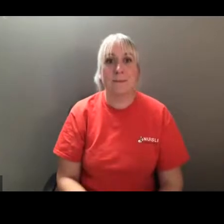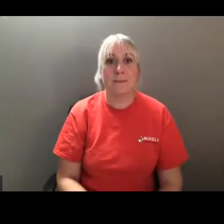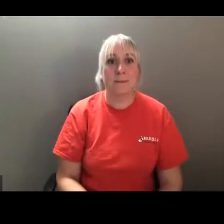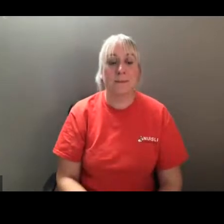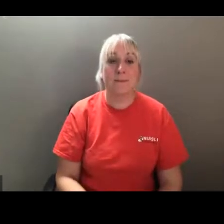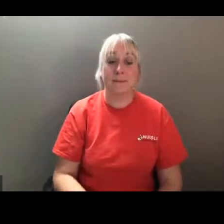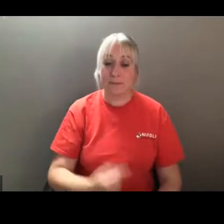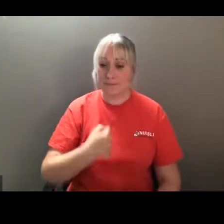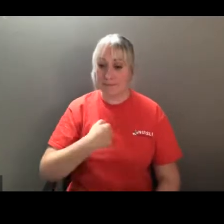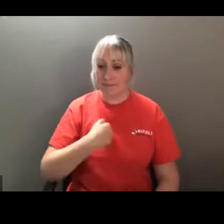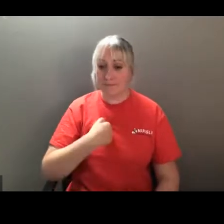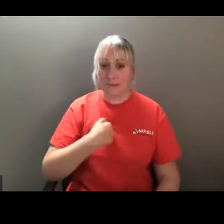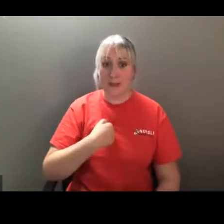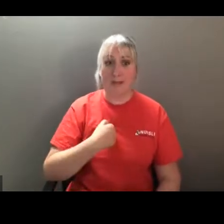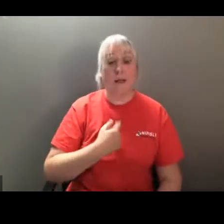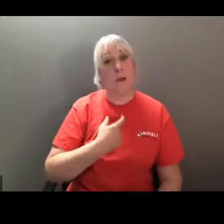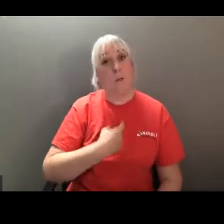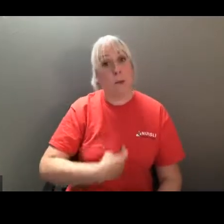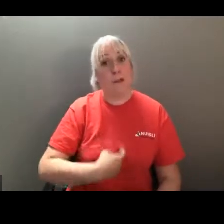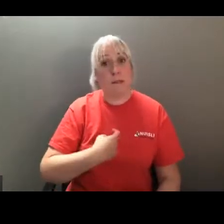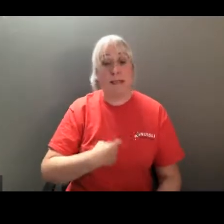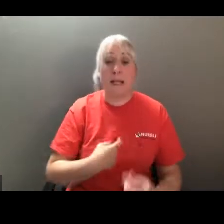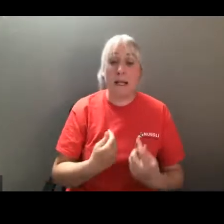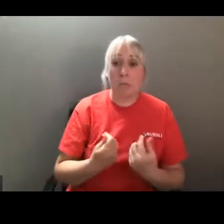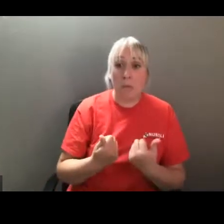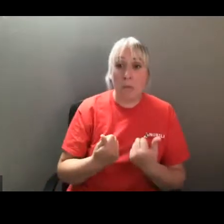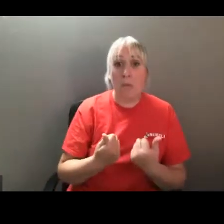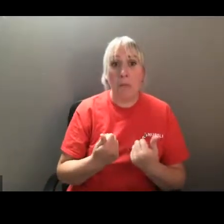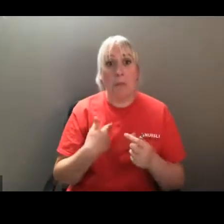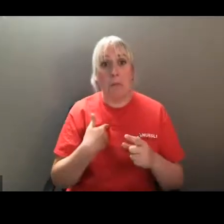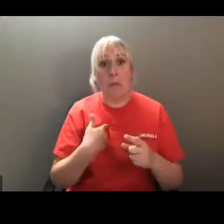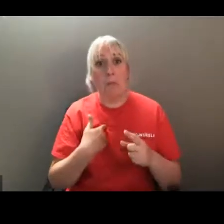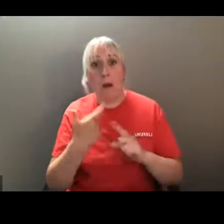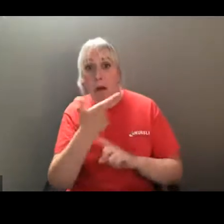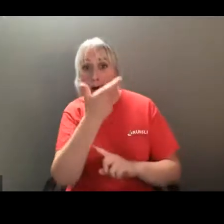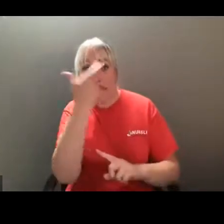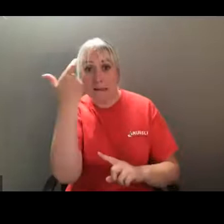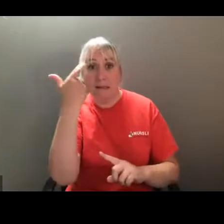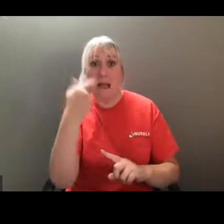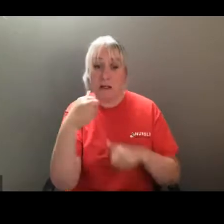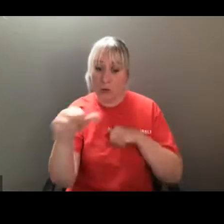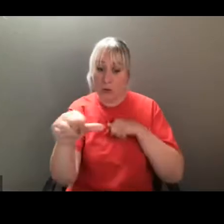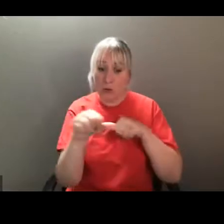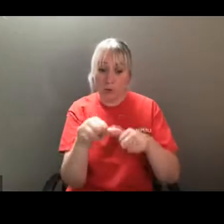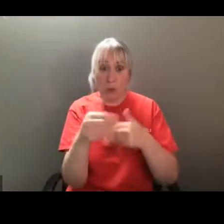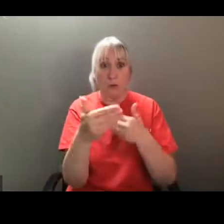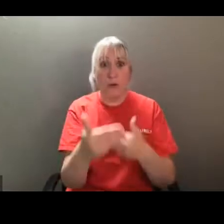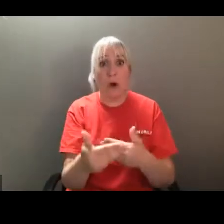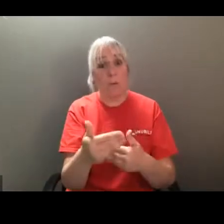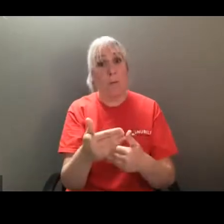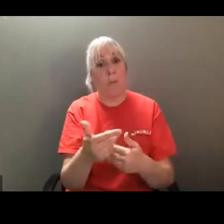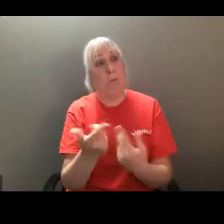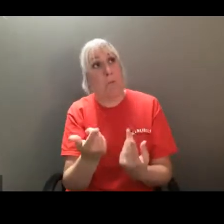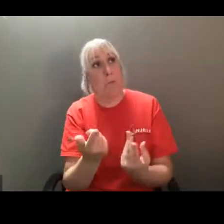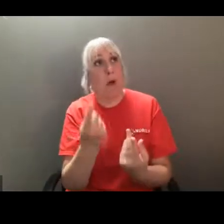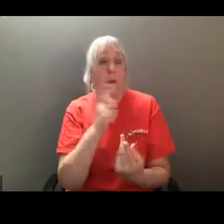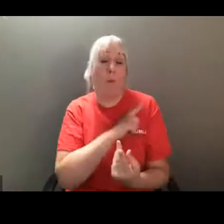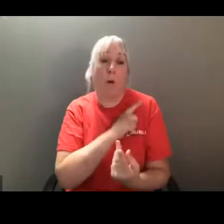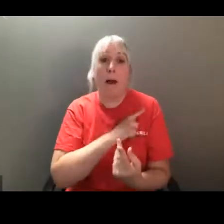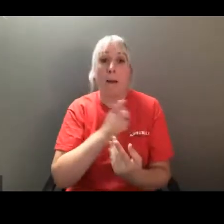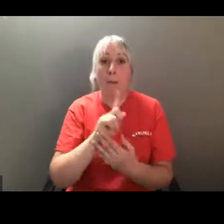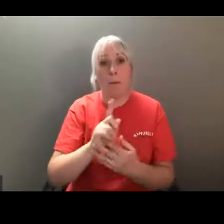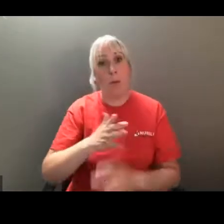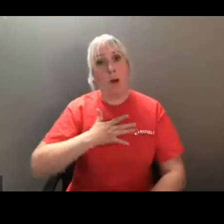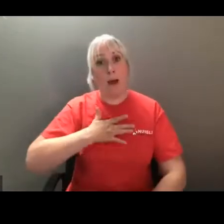Personally, I can understand in the short term why a UBI would be attractive.